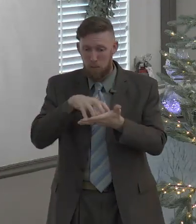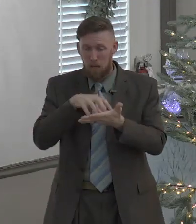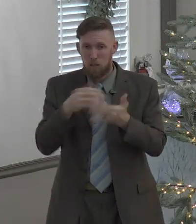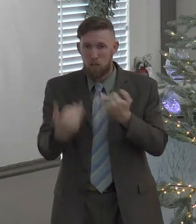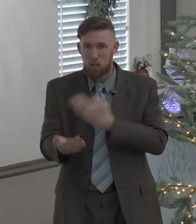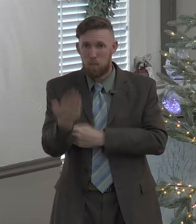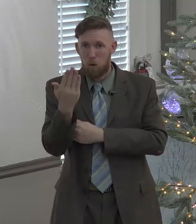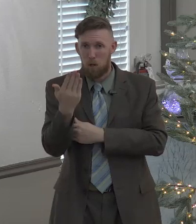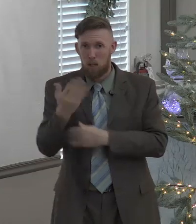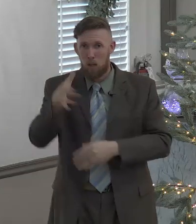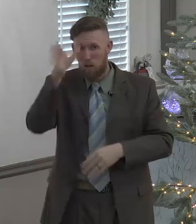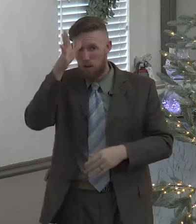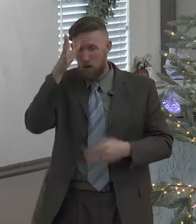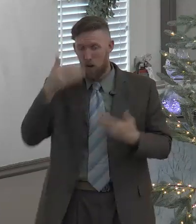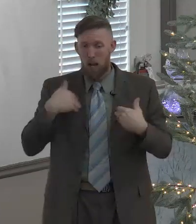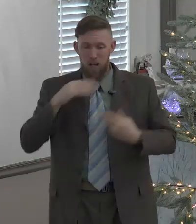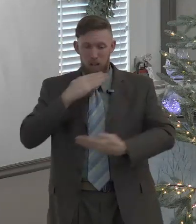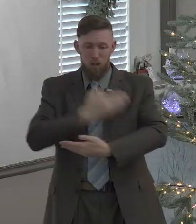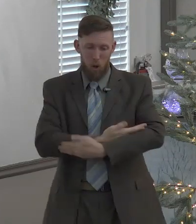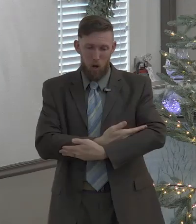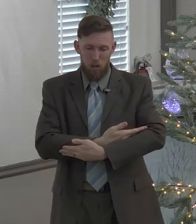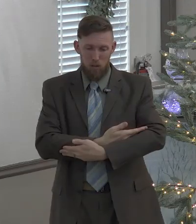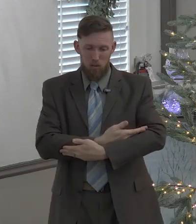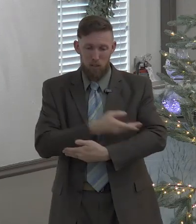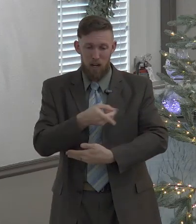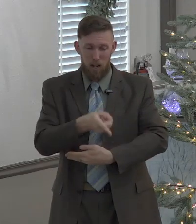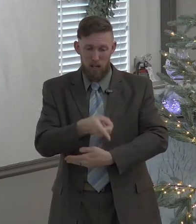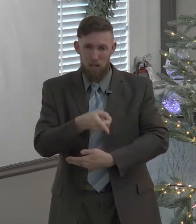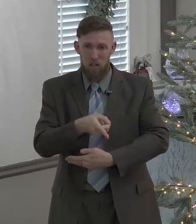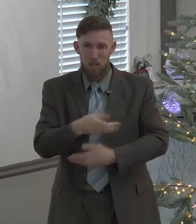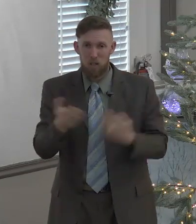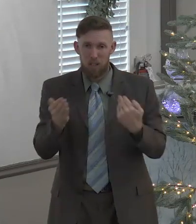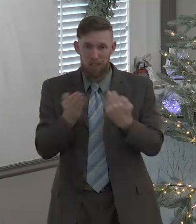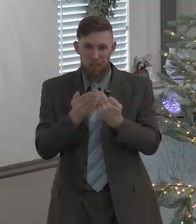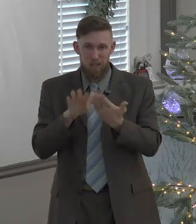got a little girl. And this little girl's dying.